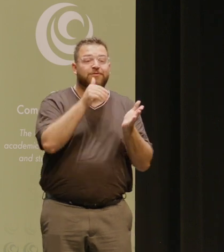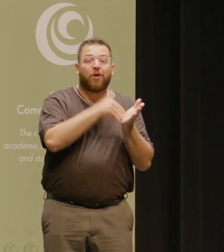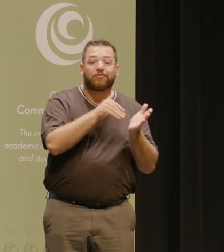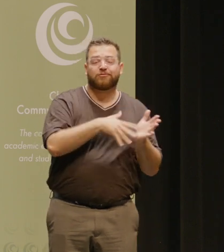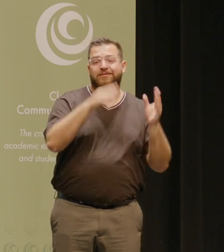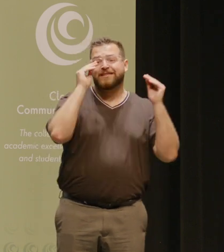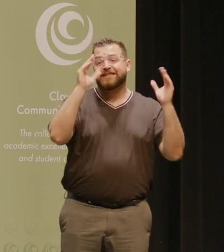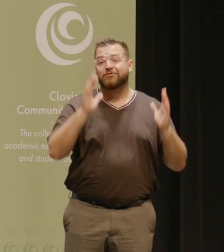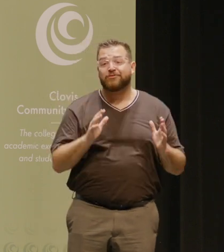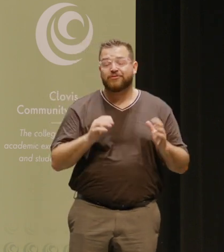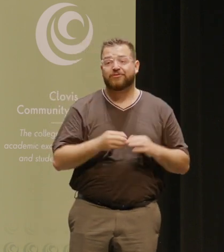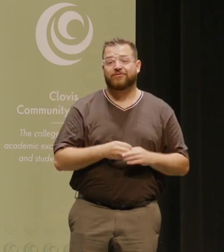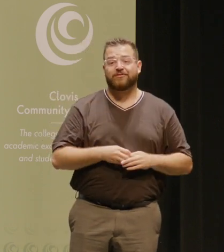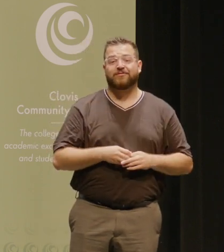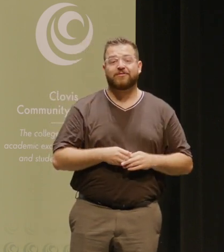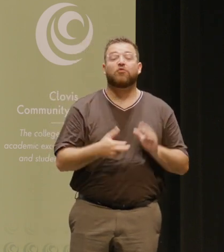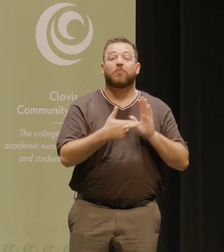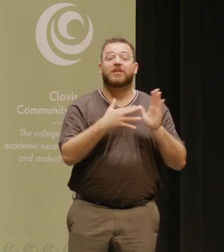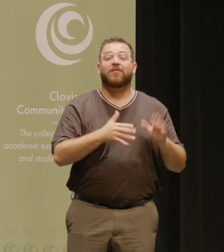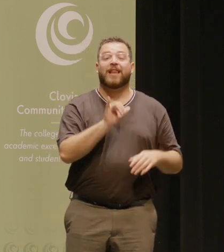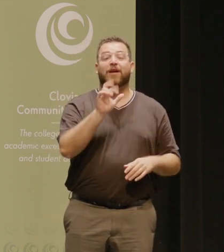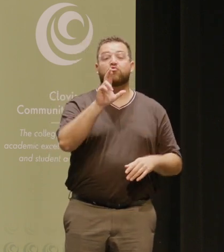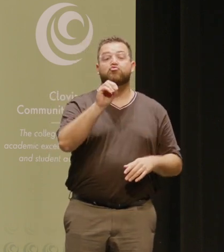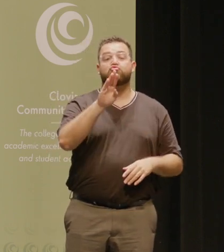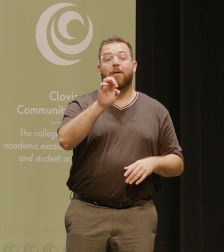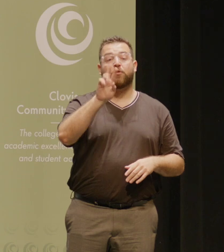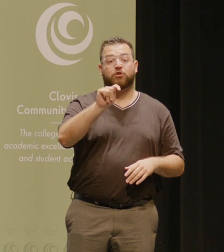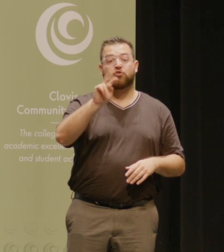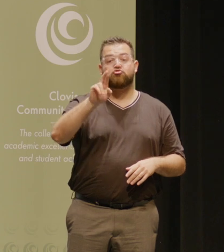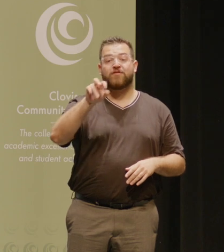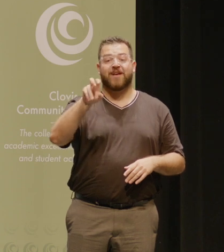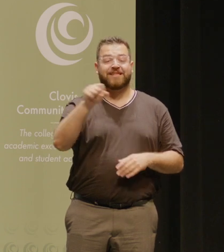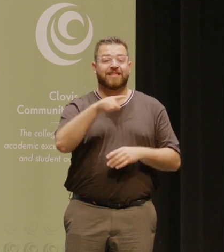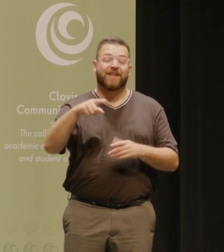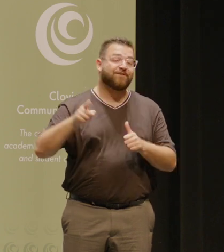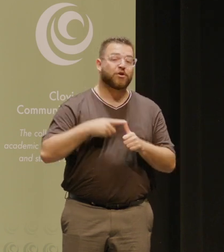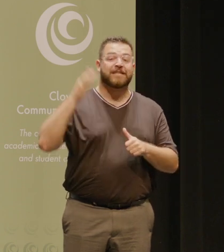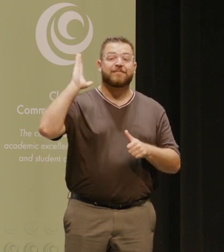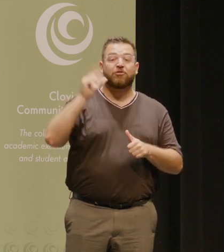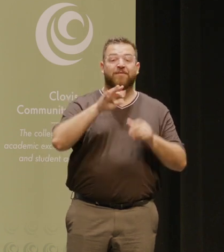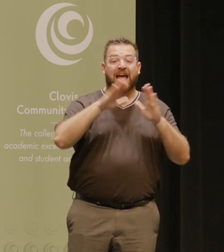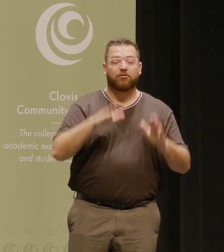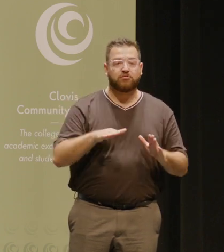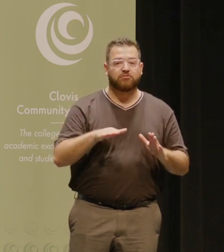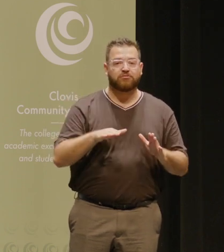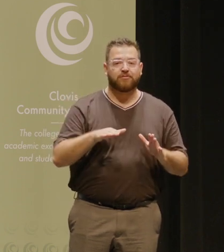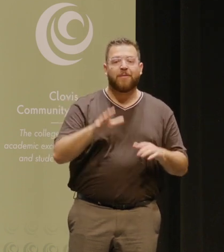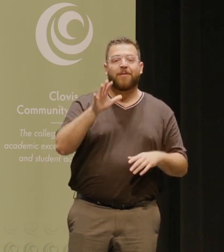A representative like Robert Rivas, who is the first Speaker of the House, coming from a farm